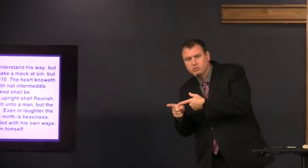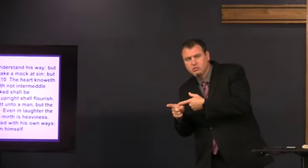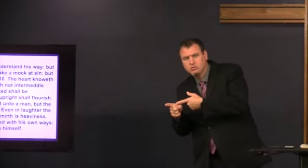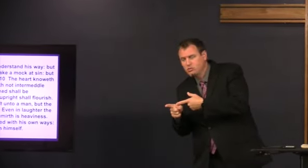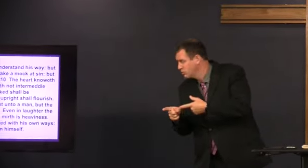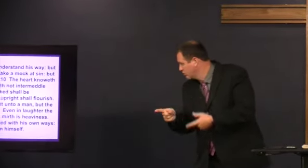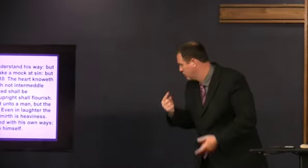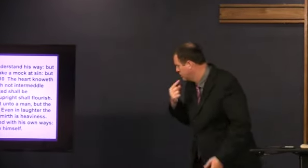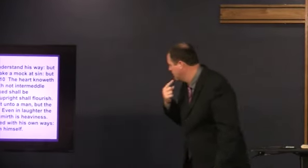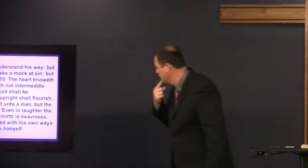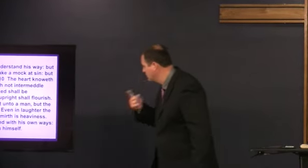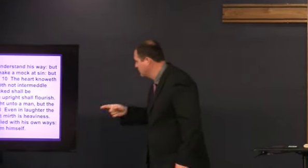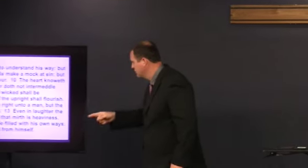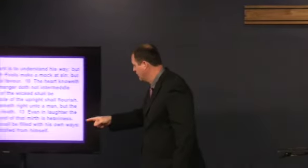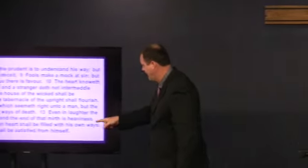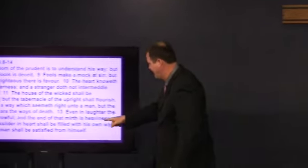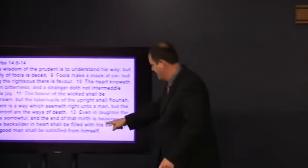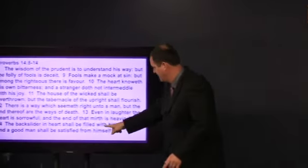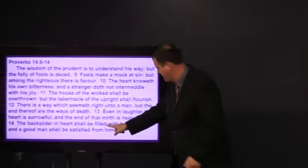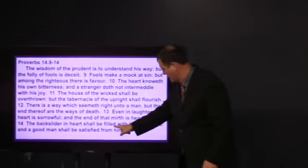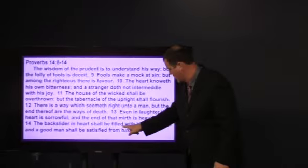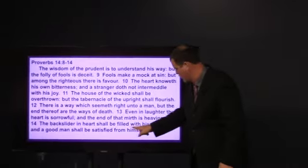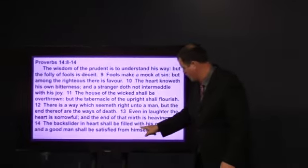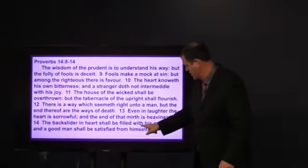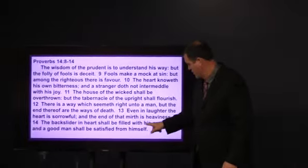And you follow it, what's the result?